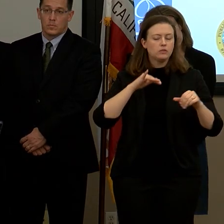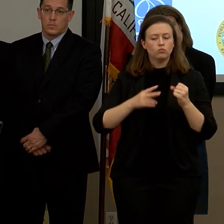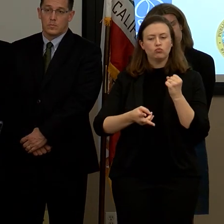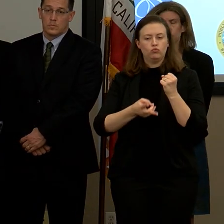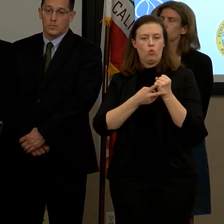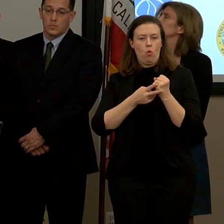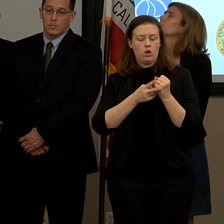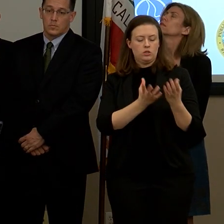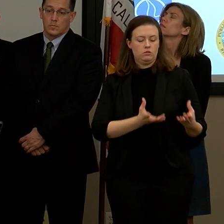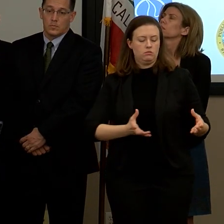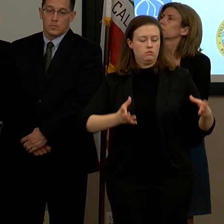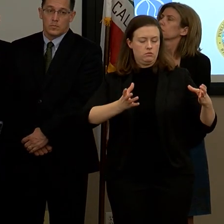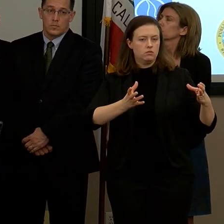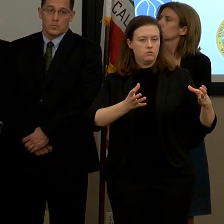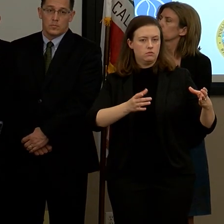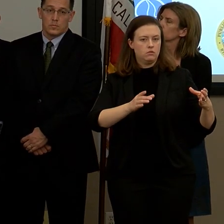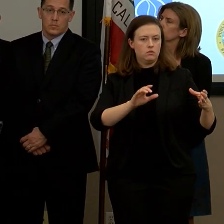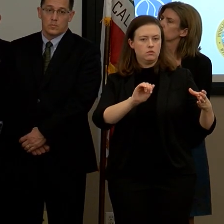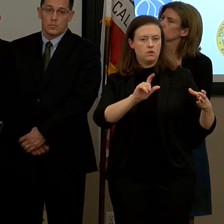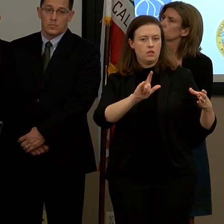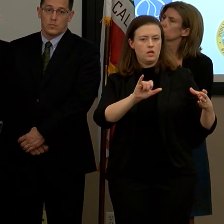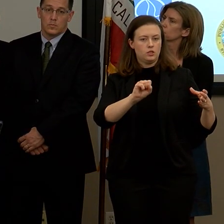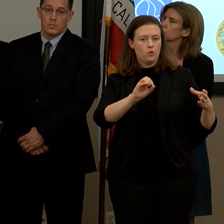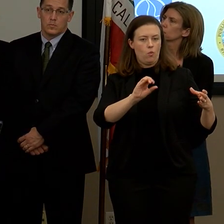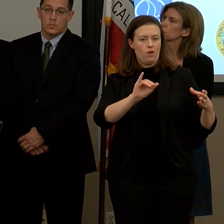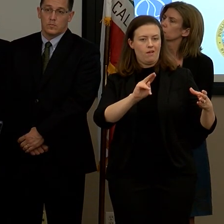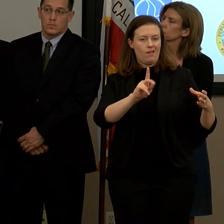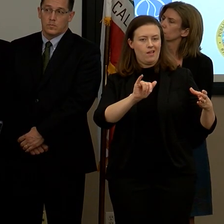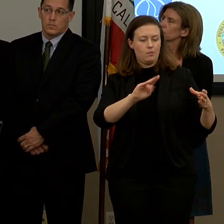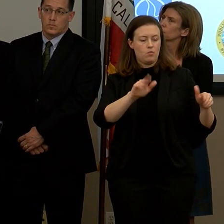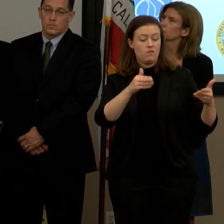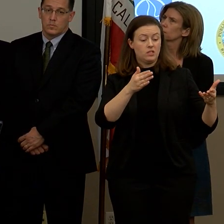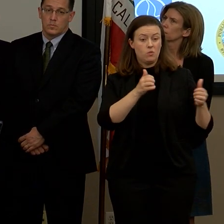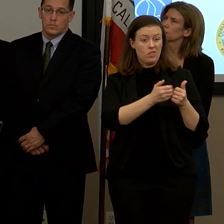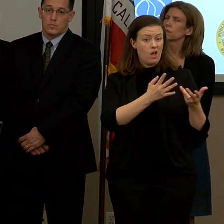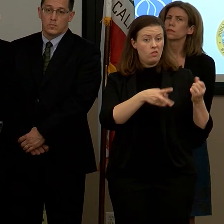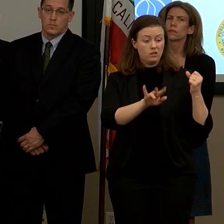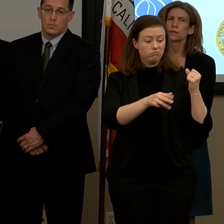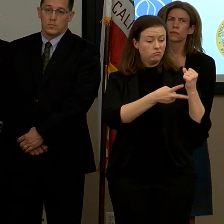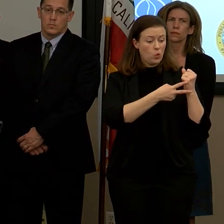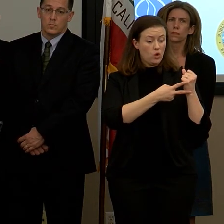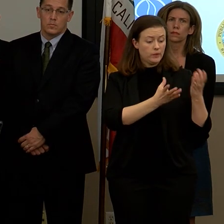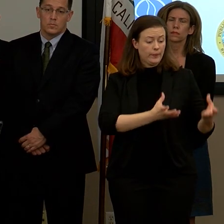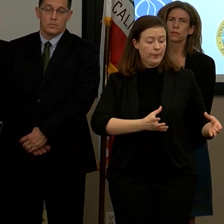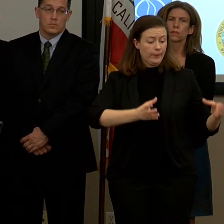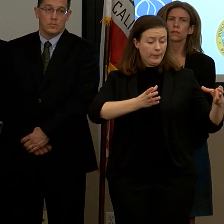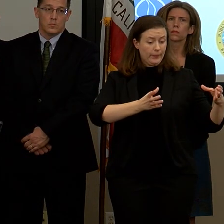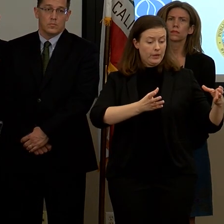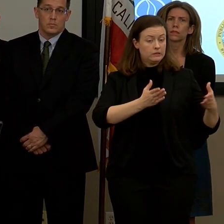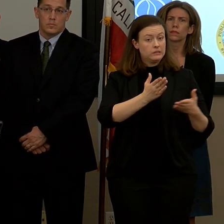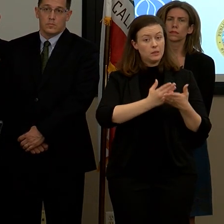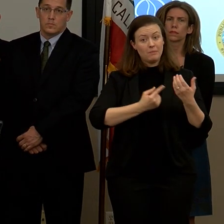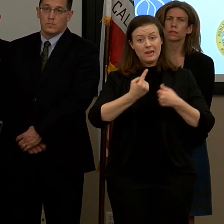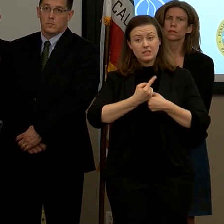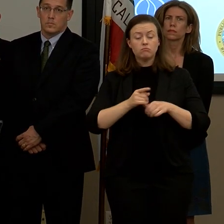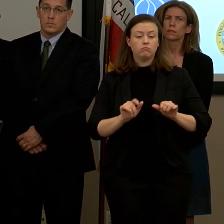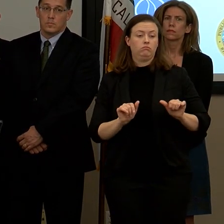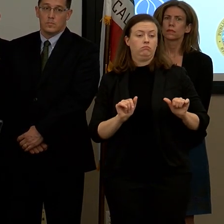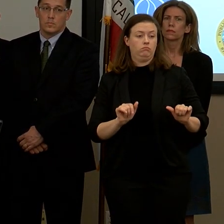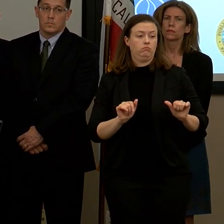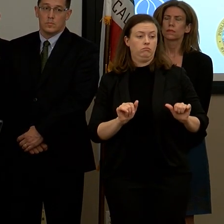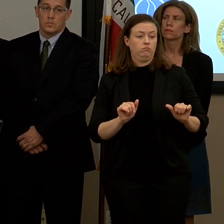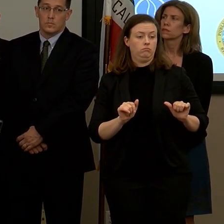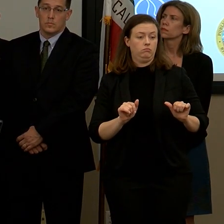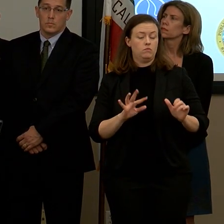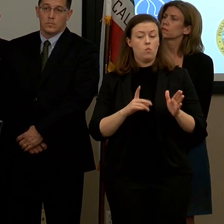level and in the location that Aliso Canyon provides. Without that storage, on some days, it's possible that demand